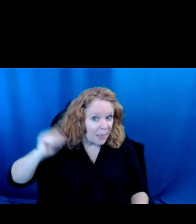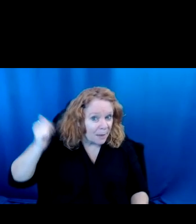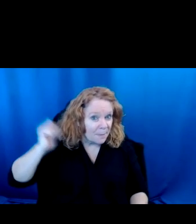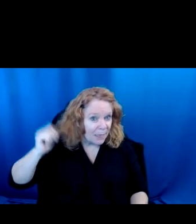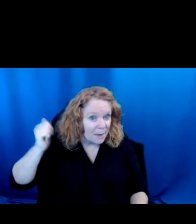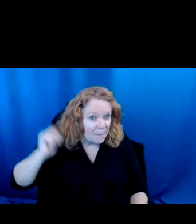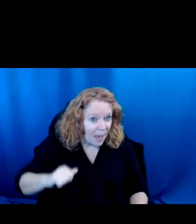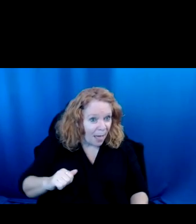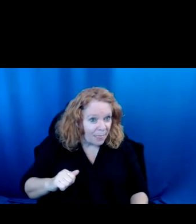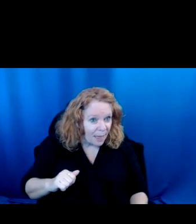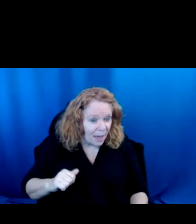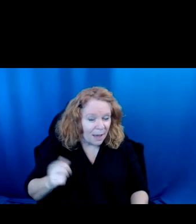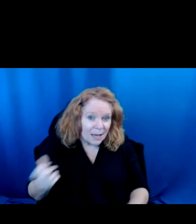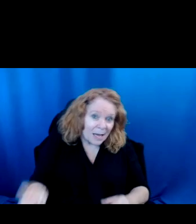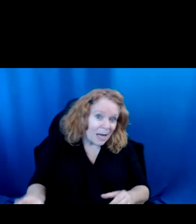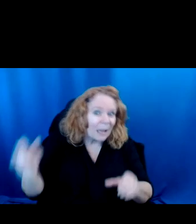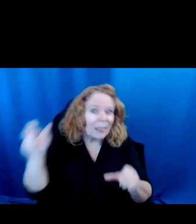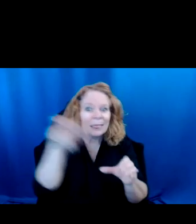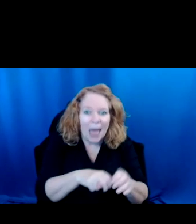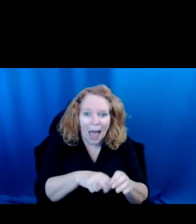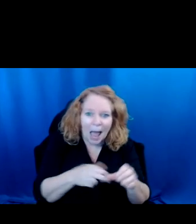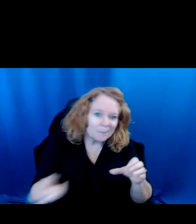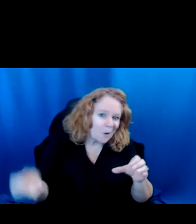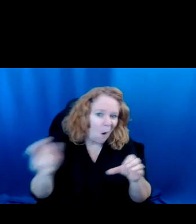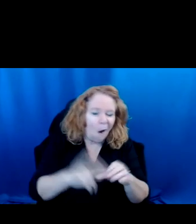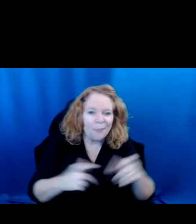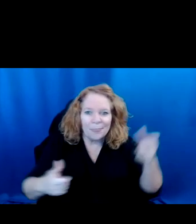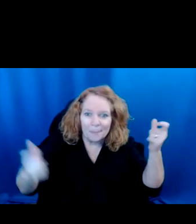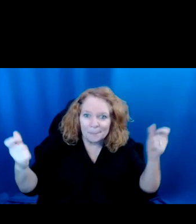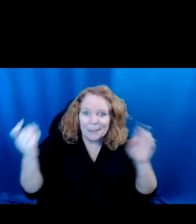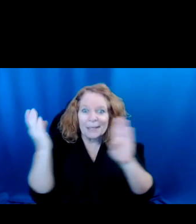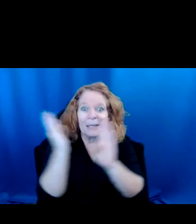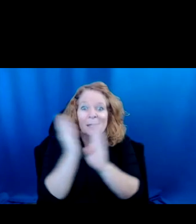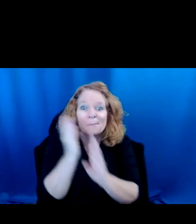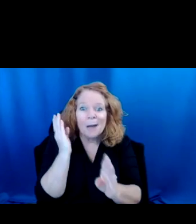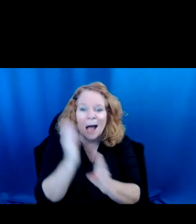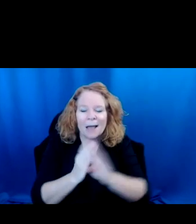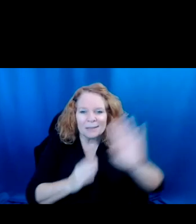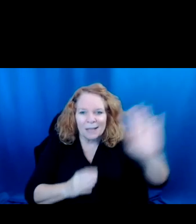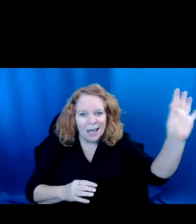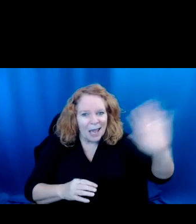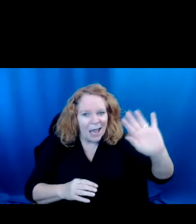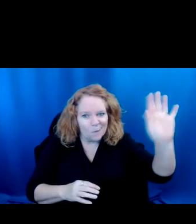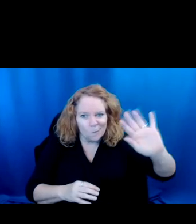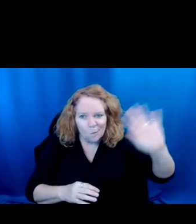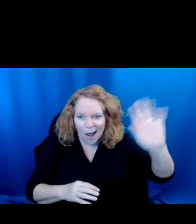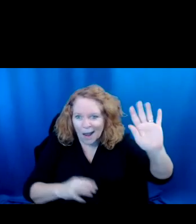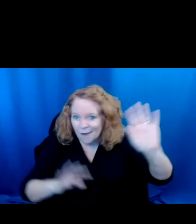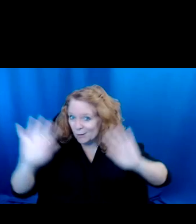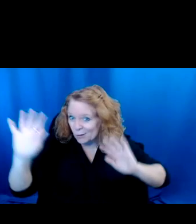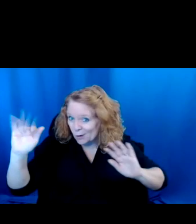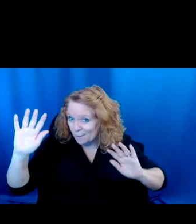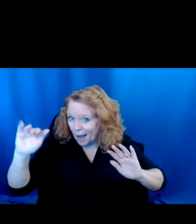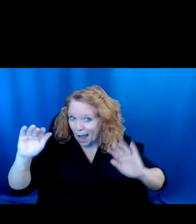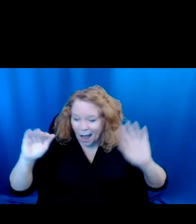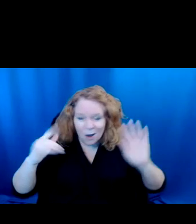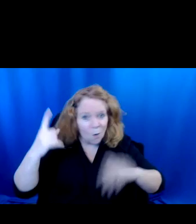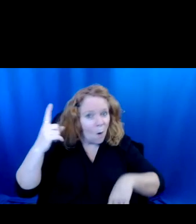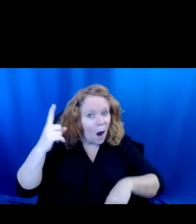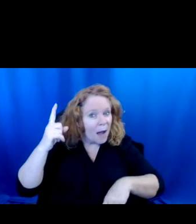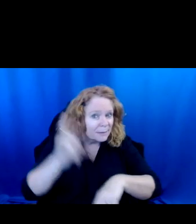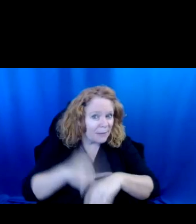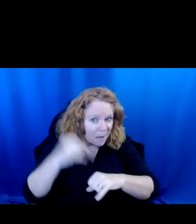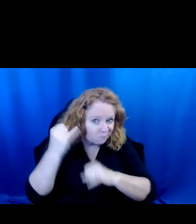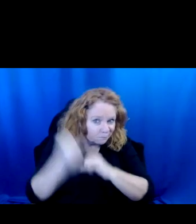Arabella, climbed on board the big bus and waved goodbye once more to their